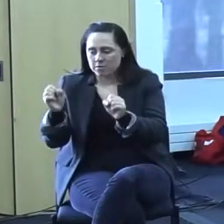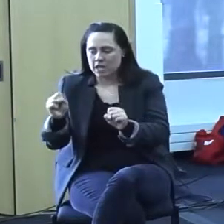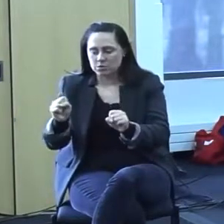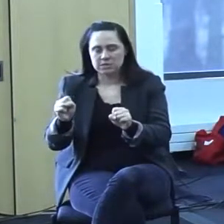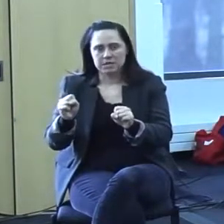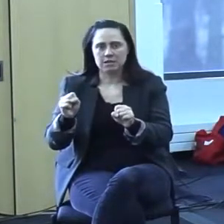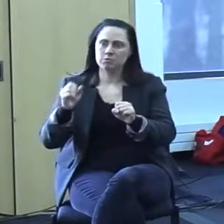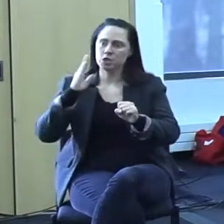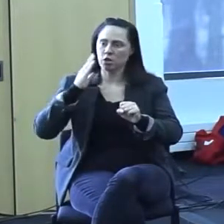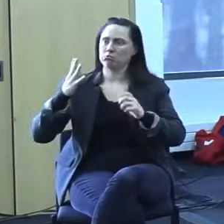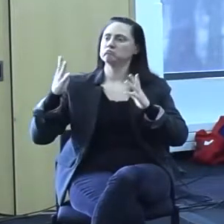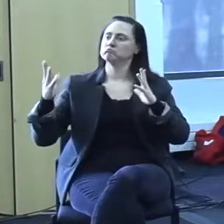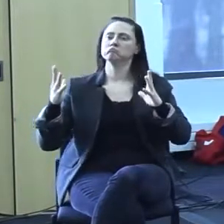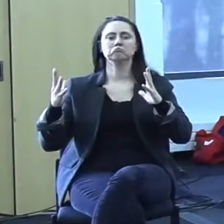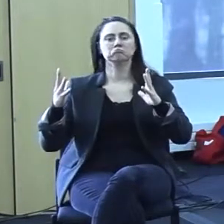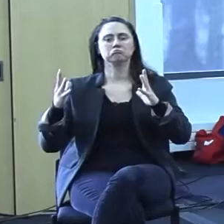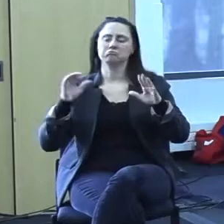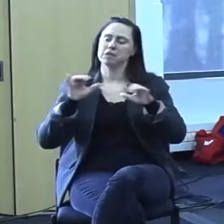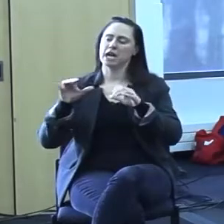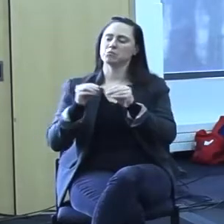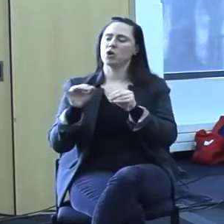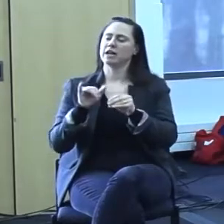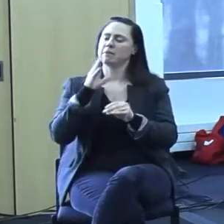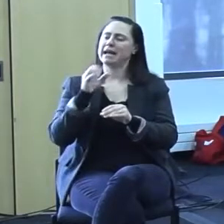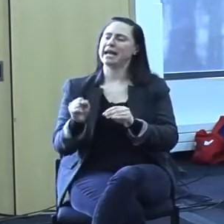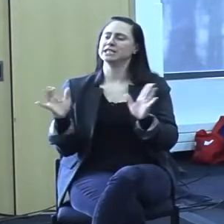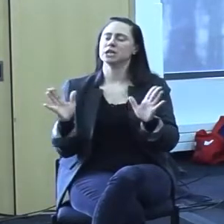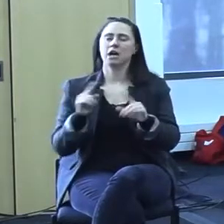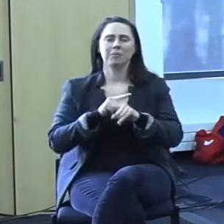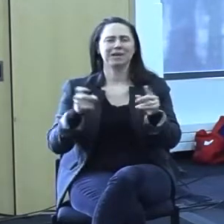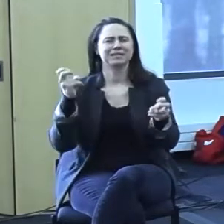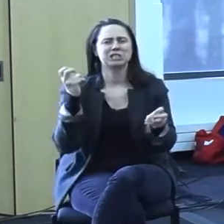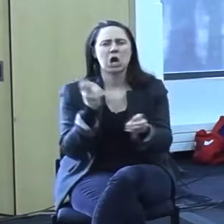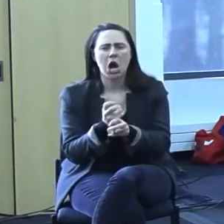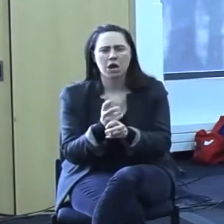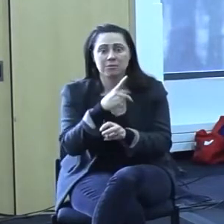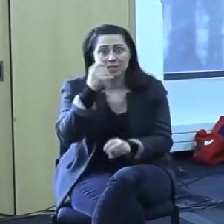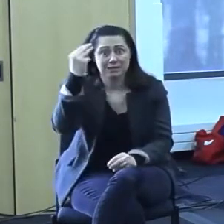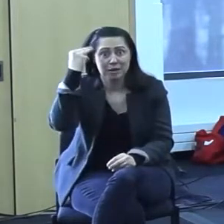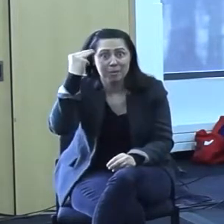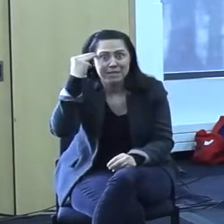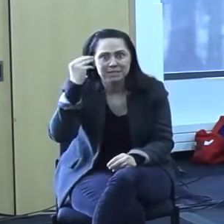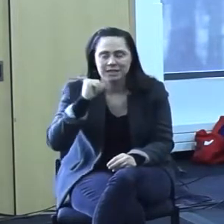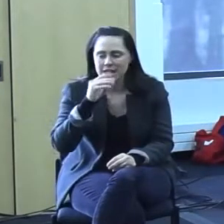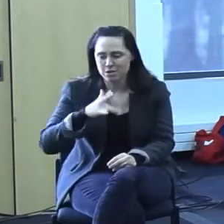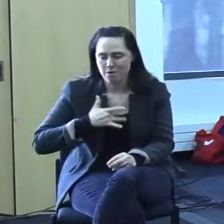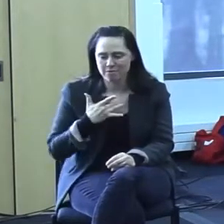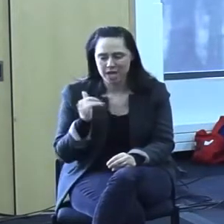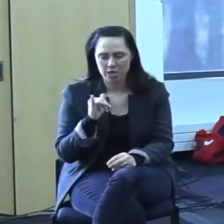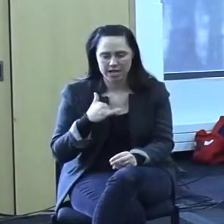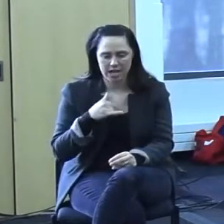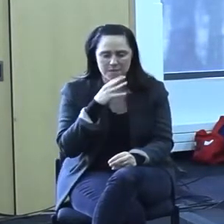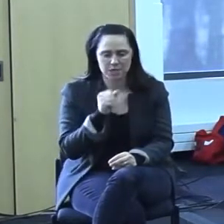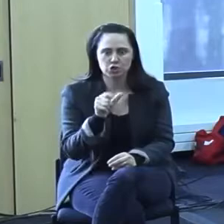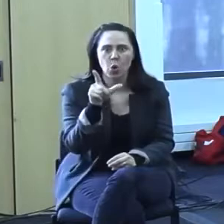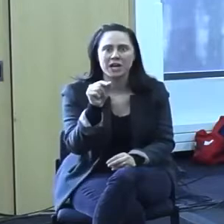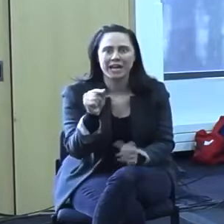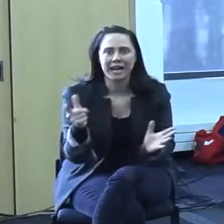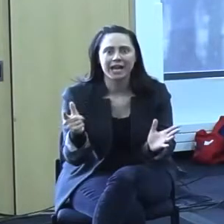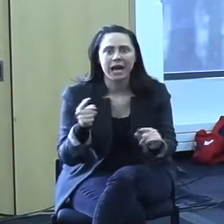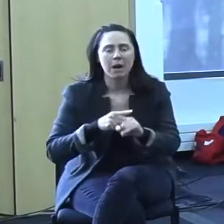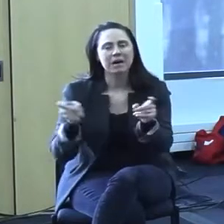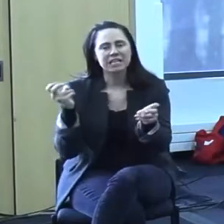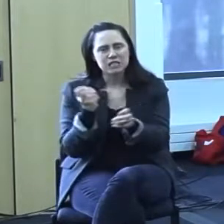be, like act more like my age, but it's kind of difficult because mentally I don't feel like I'm 20 years old, but